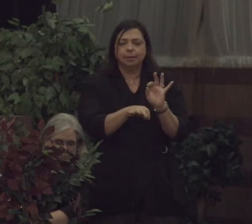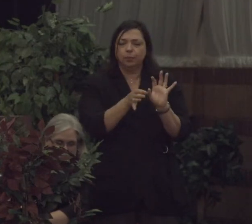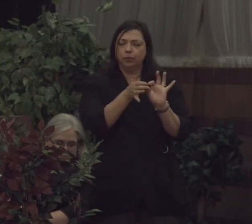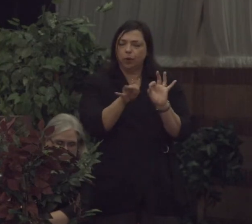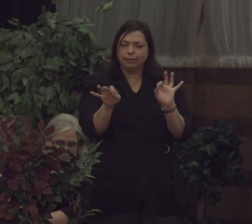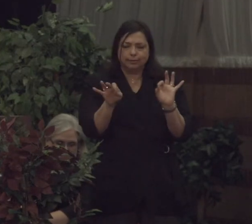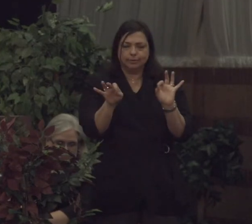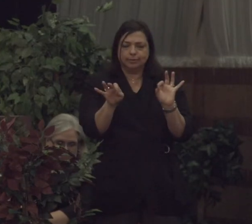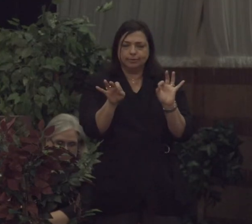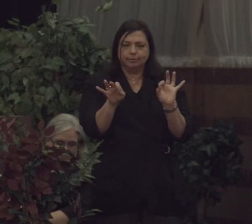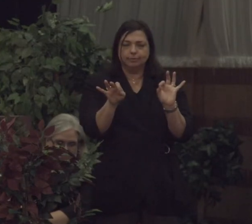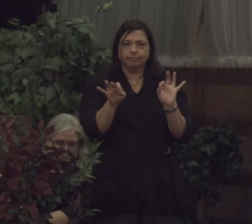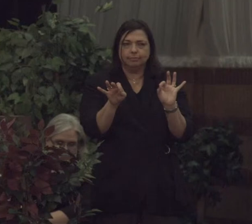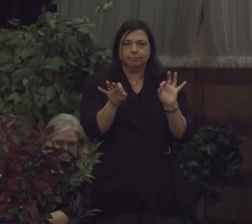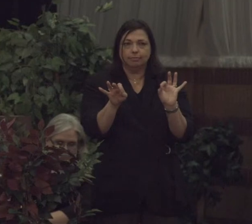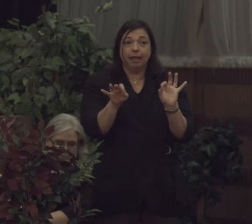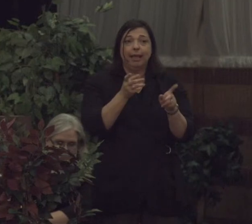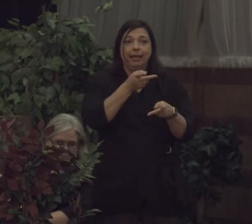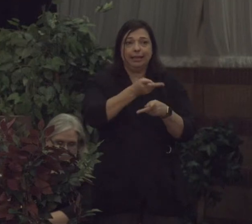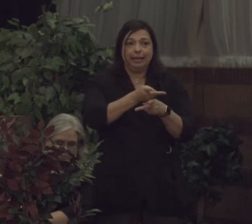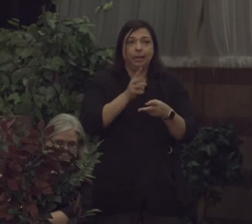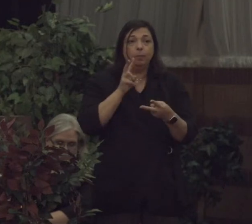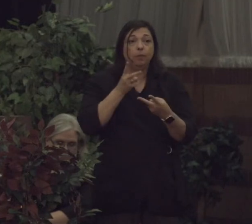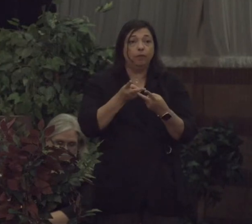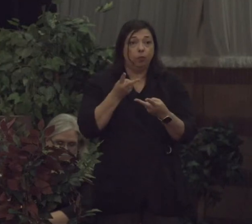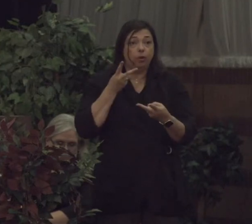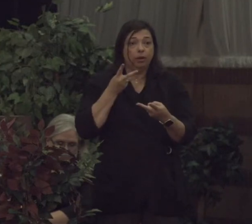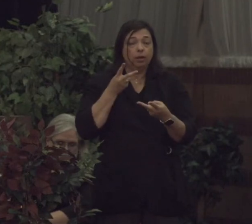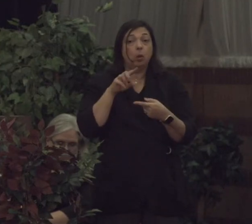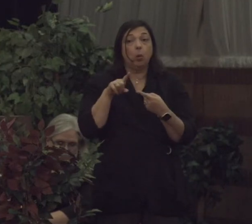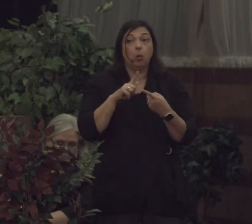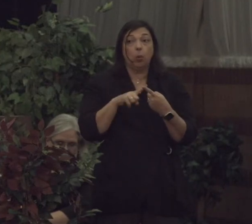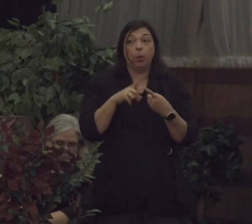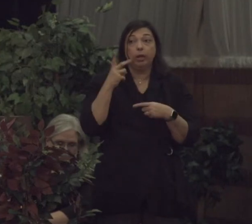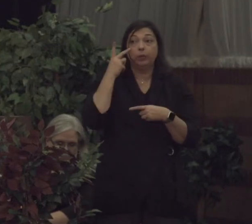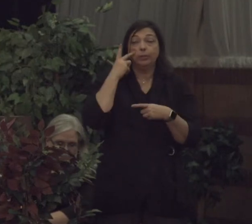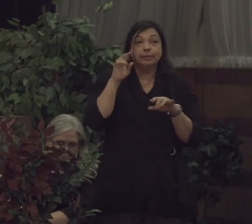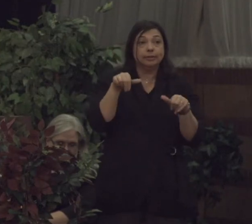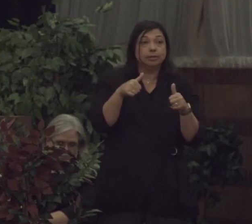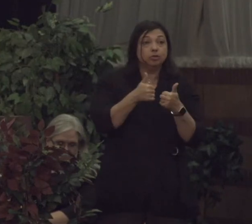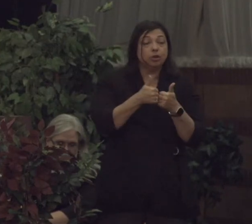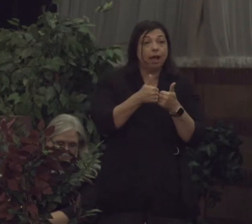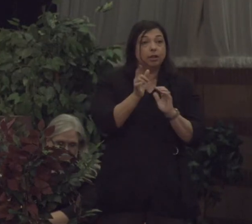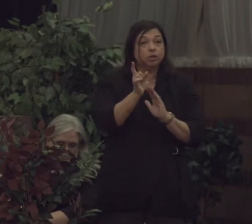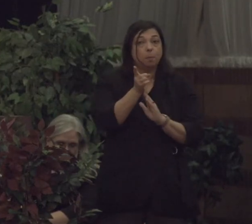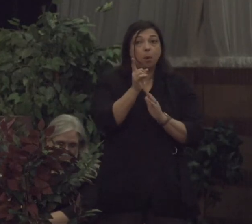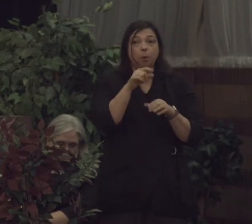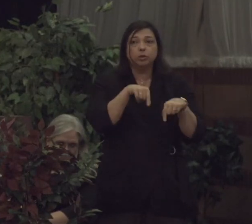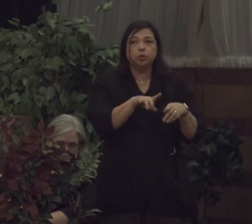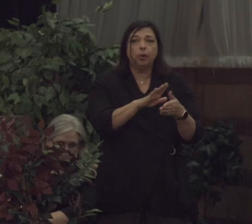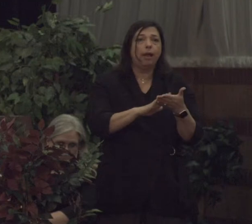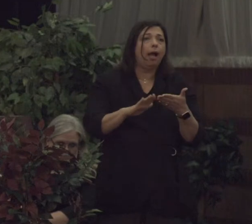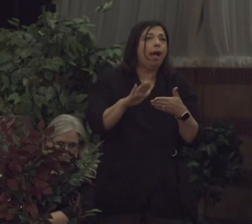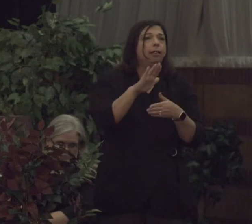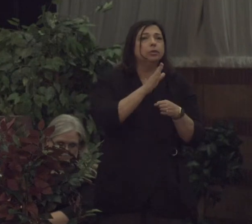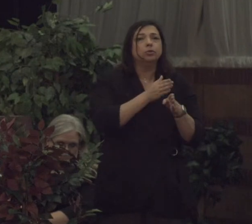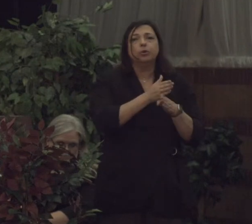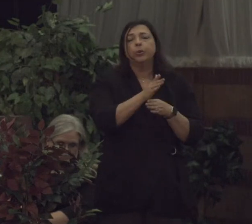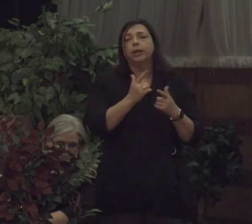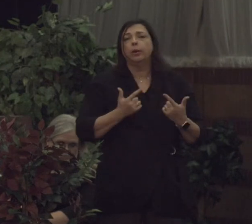phrase, keep your fork. When you come across a challenging moment in college or career or your